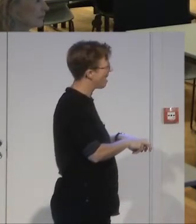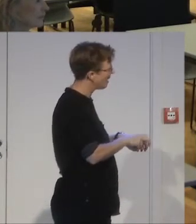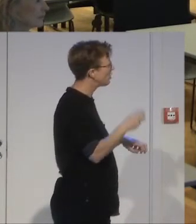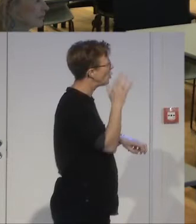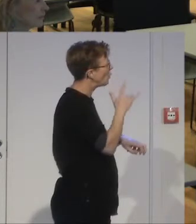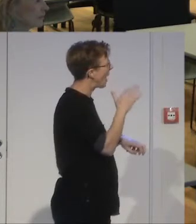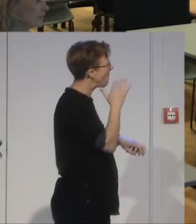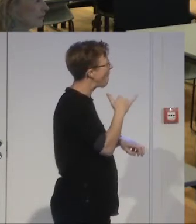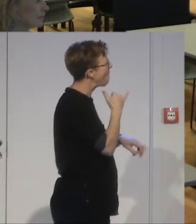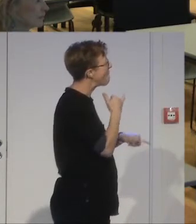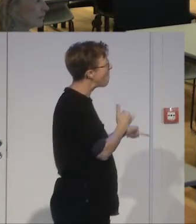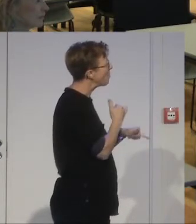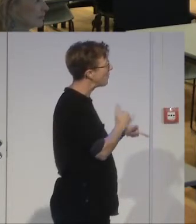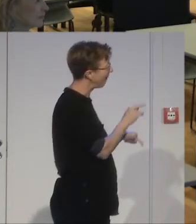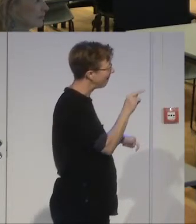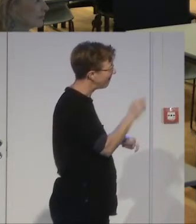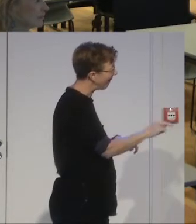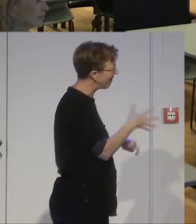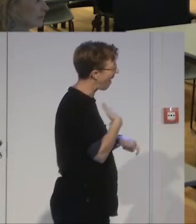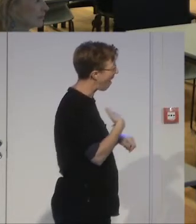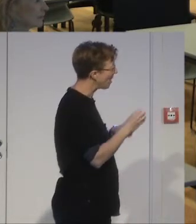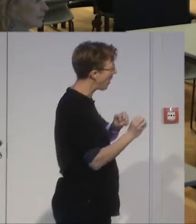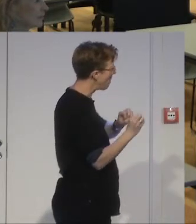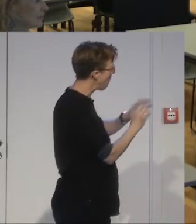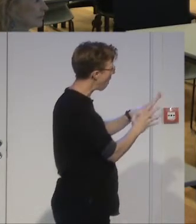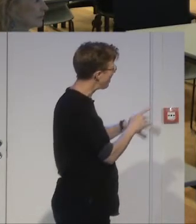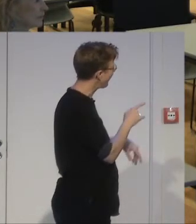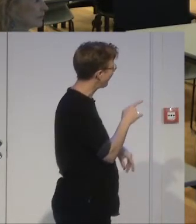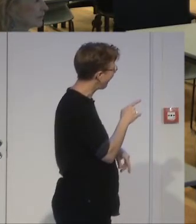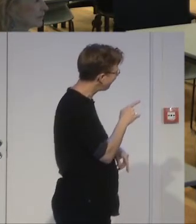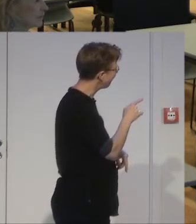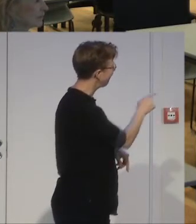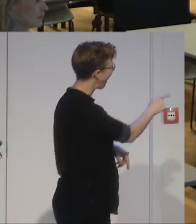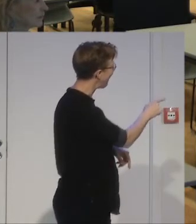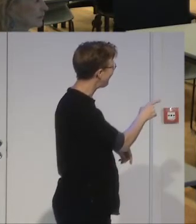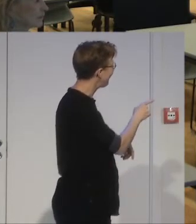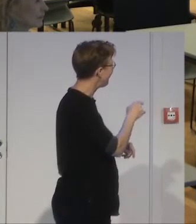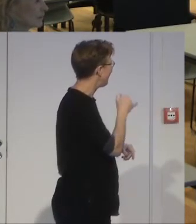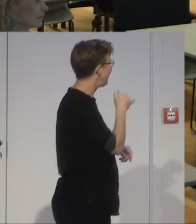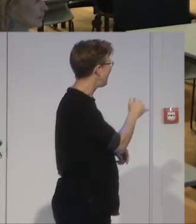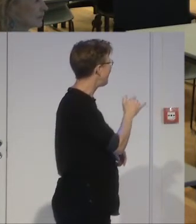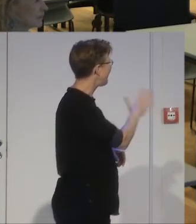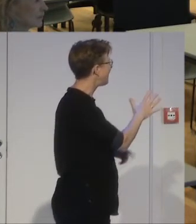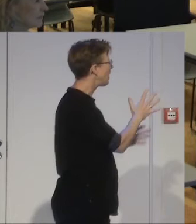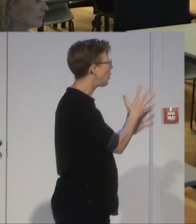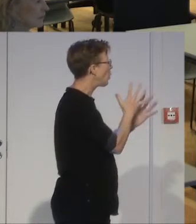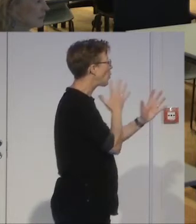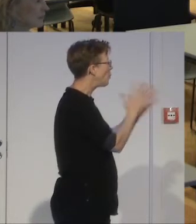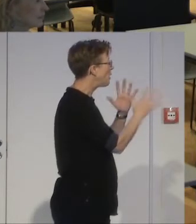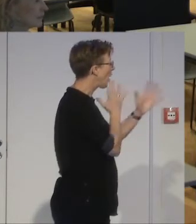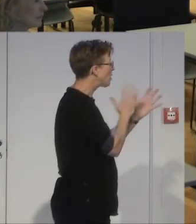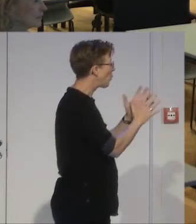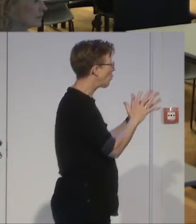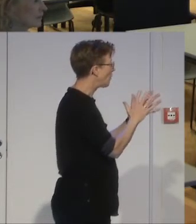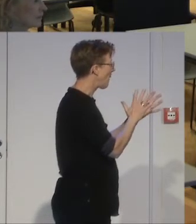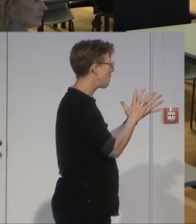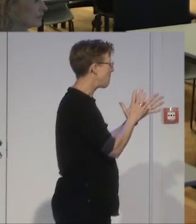has this influenced you when you're communicating with other persons who are just